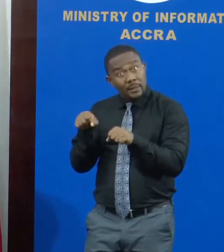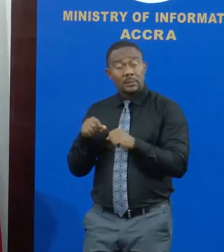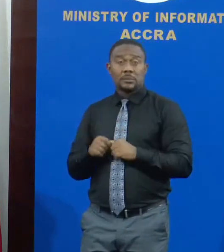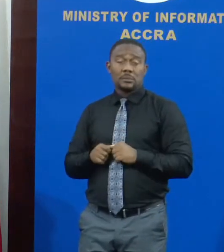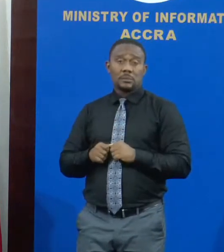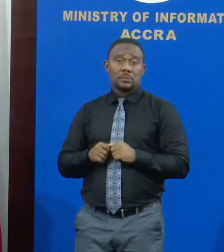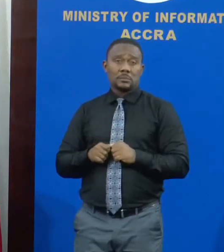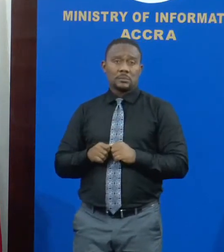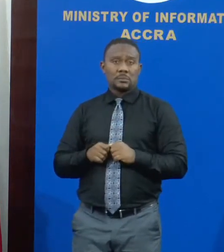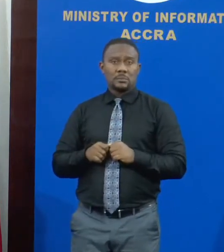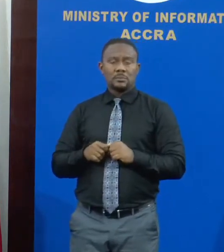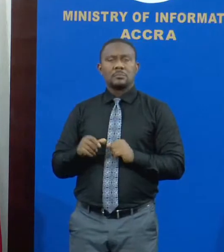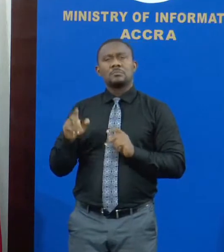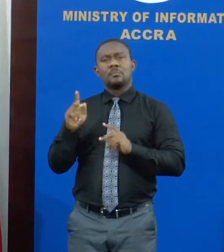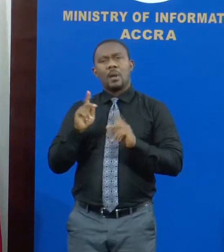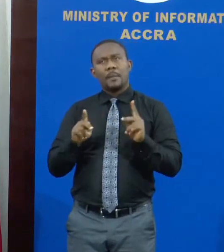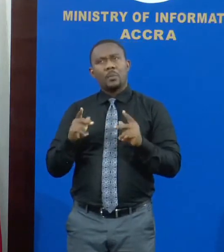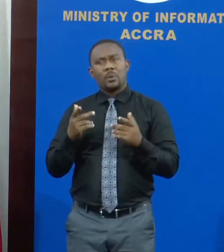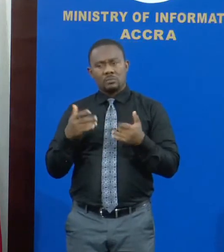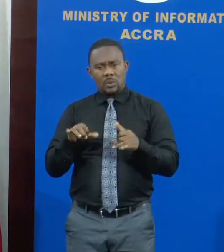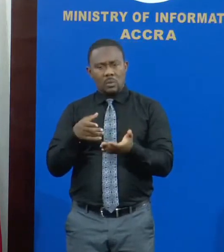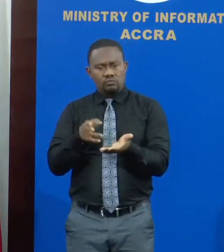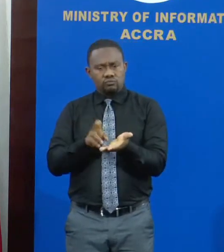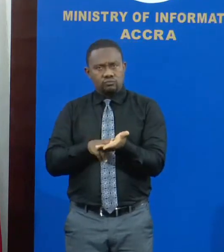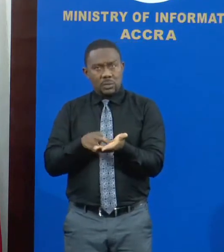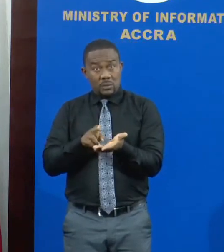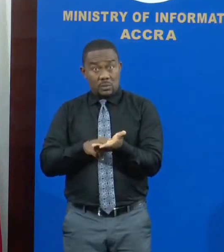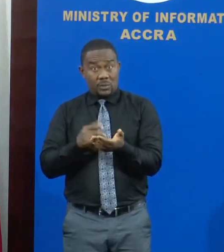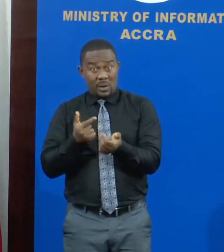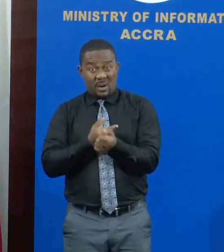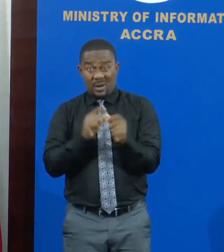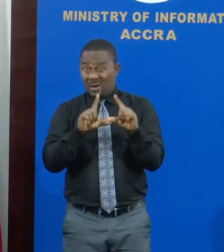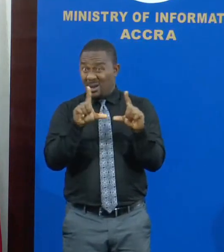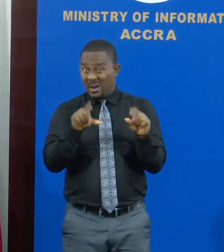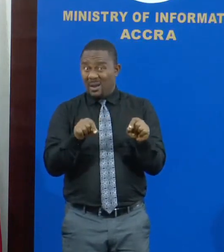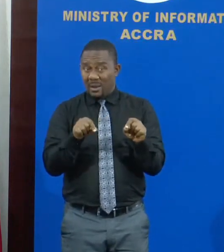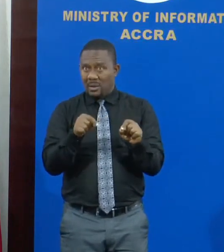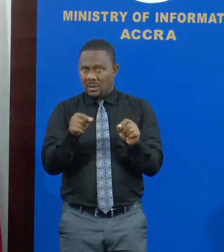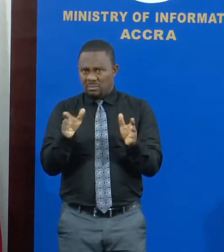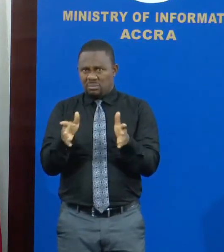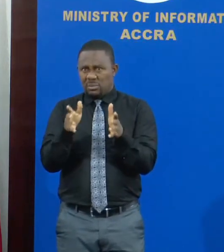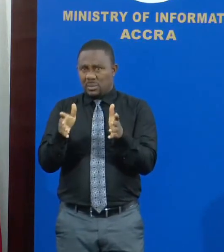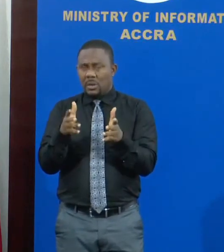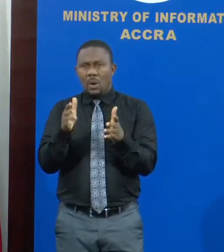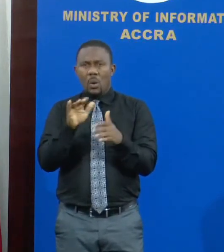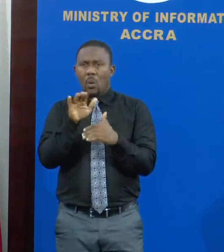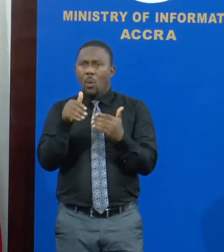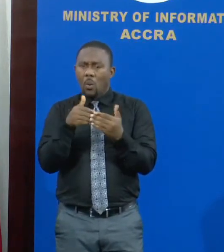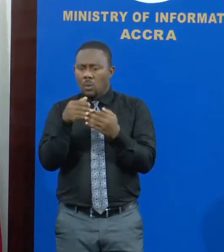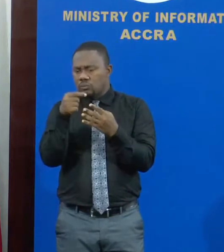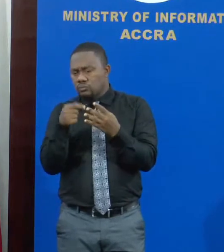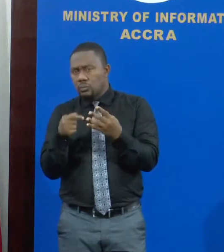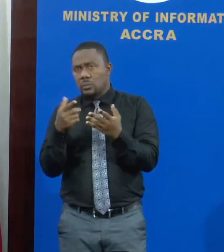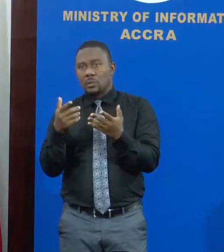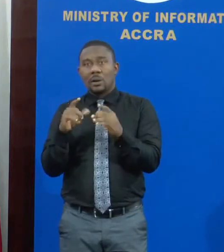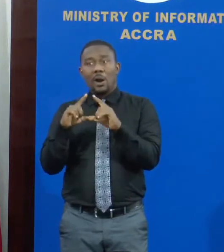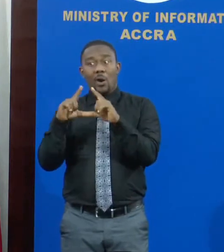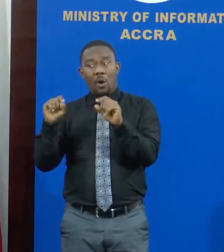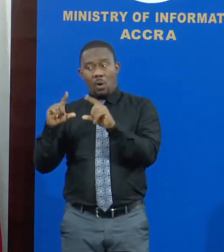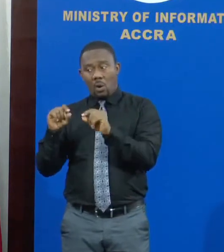When people were registering for the Ghana card, they were admonished to go with all